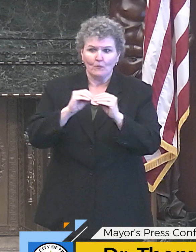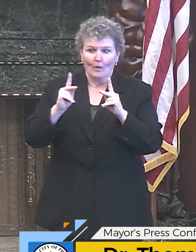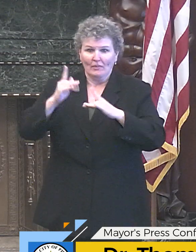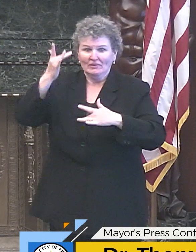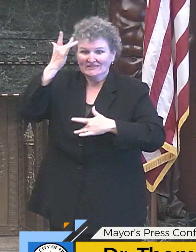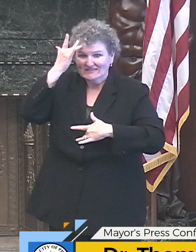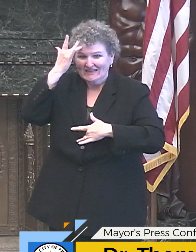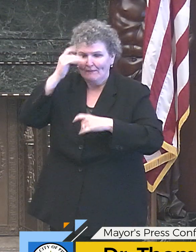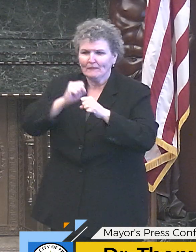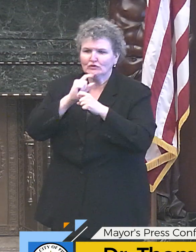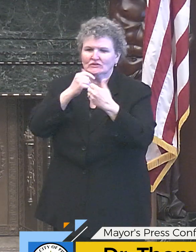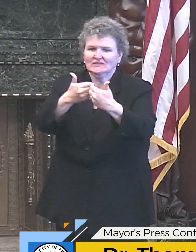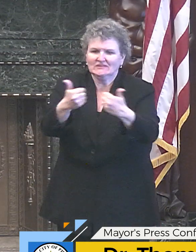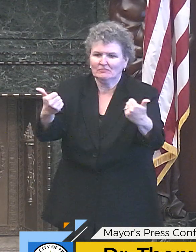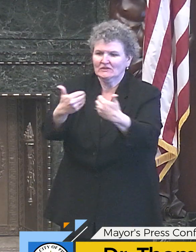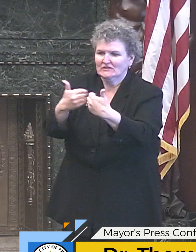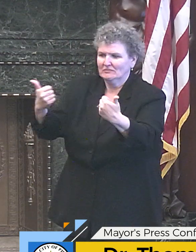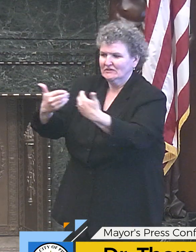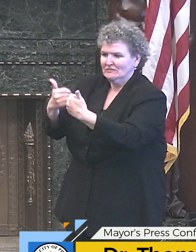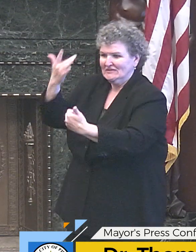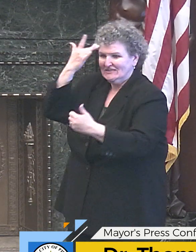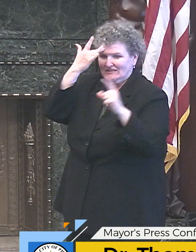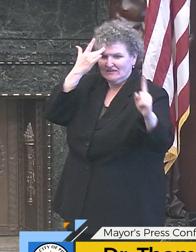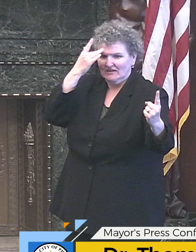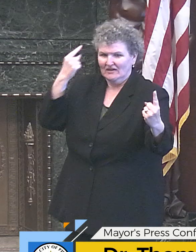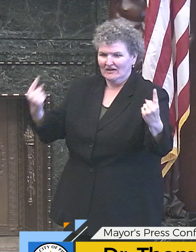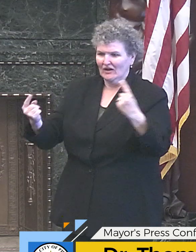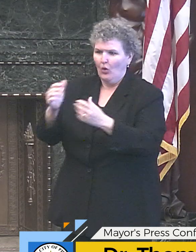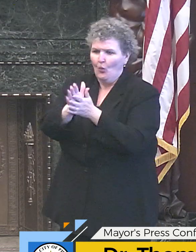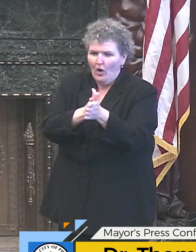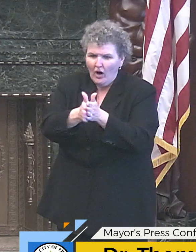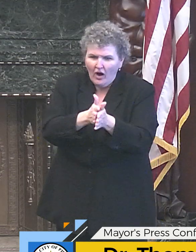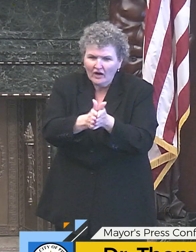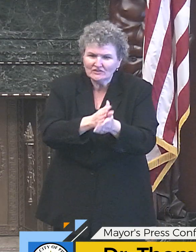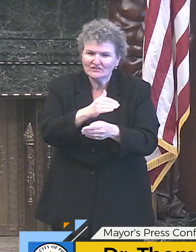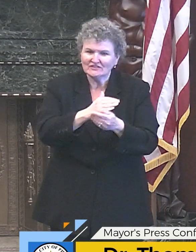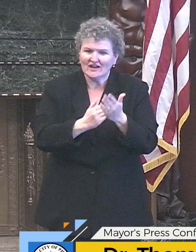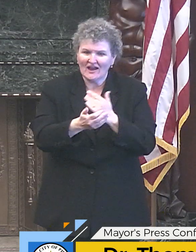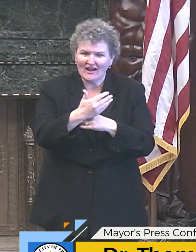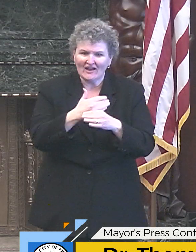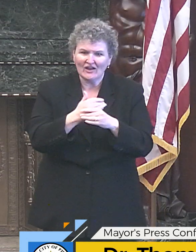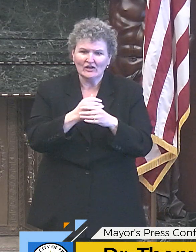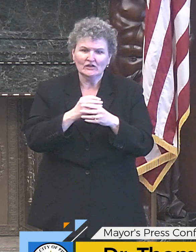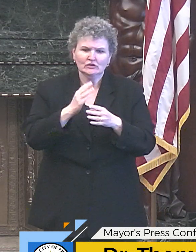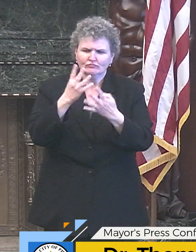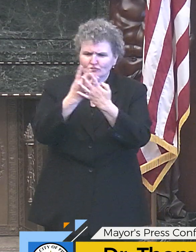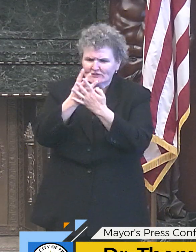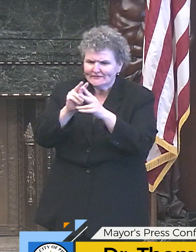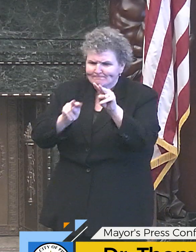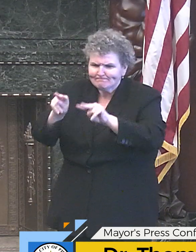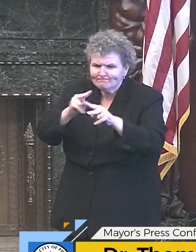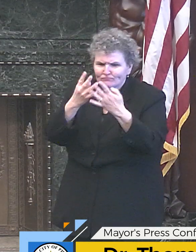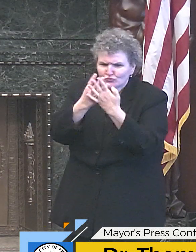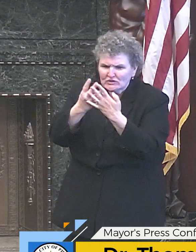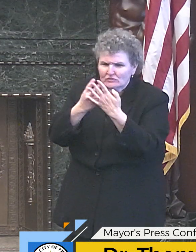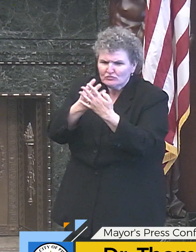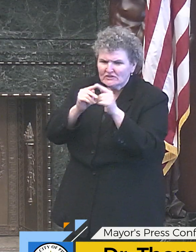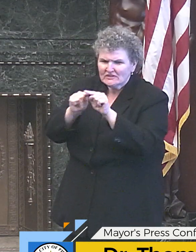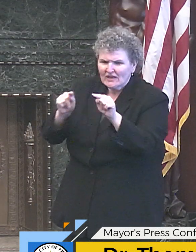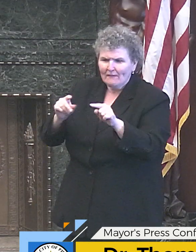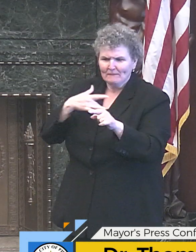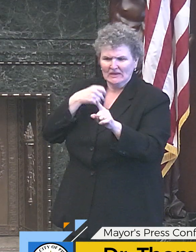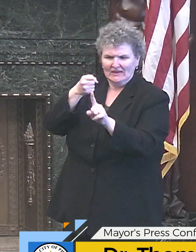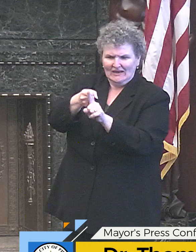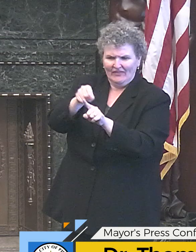uninfected, ensuring hand washing and putting in procedures for screening staff for testing people who might be infected to